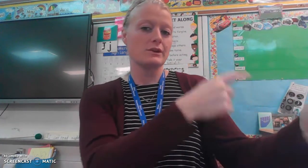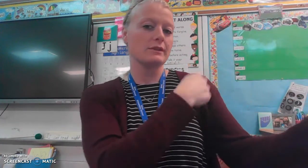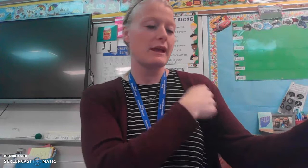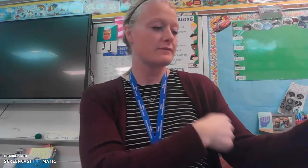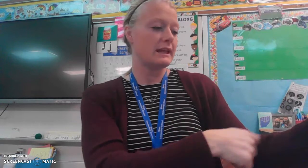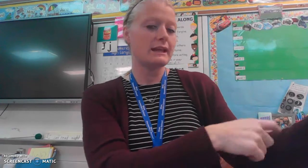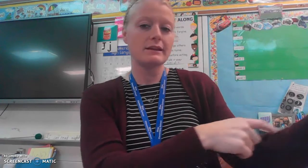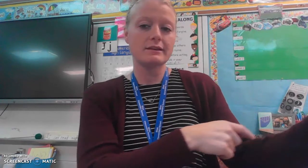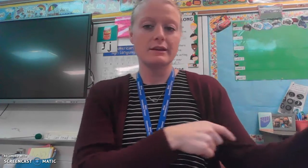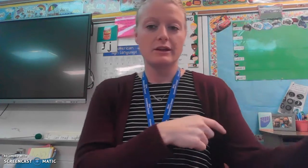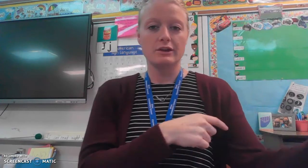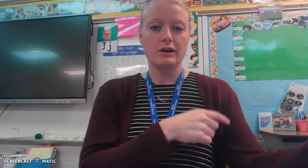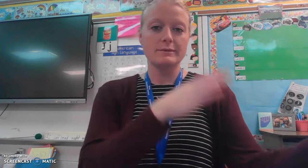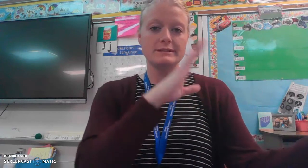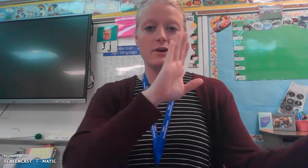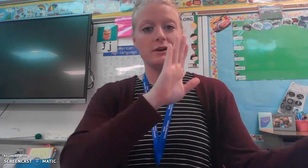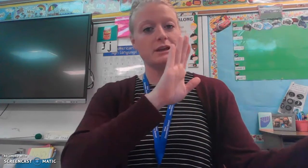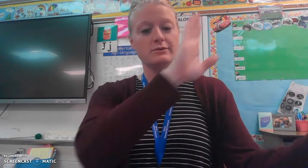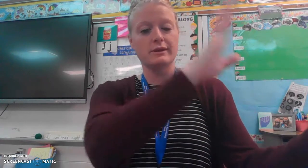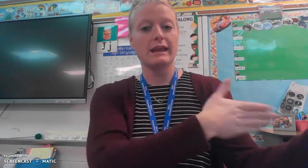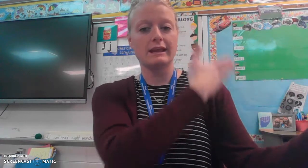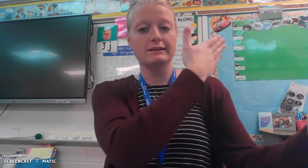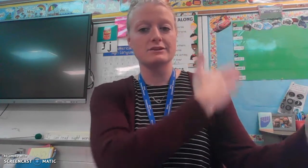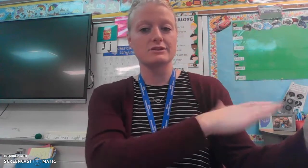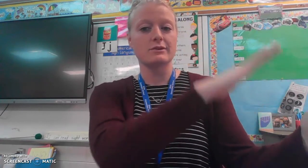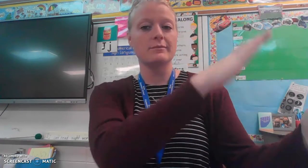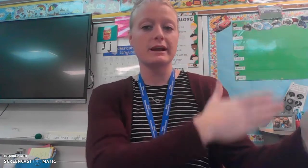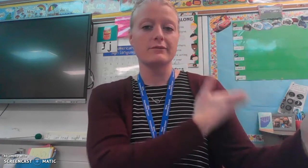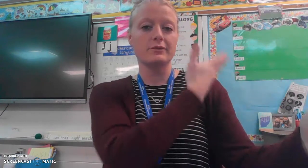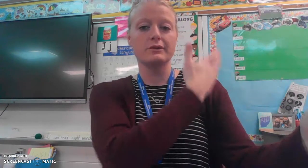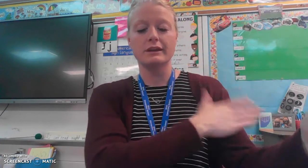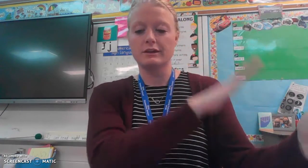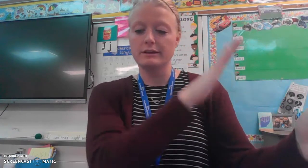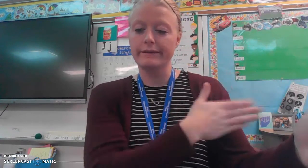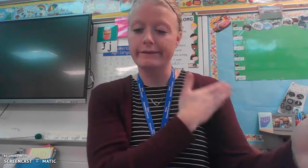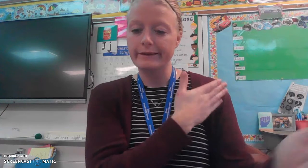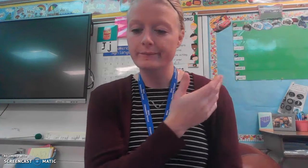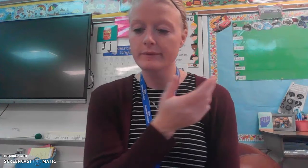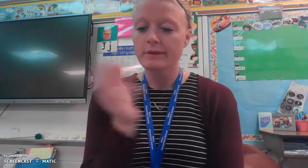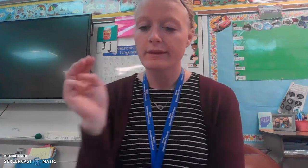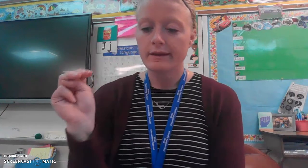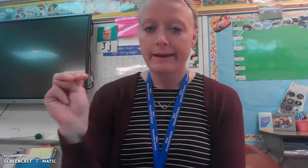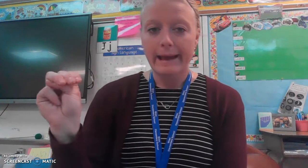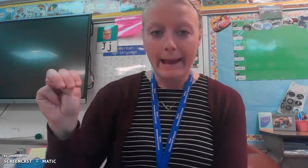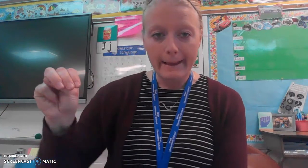your left hand, your arm is out, and your right hand is just going back and forth like you're conducting.